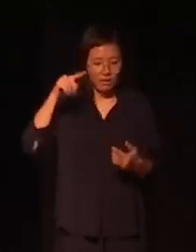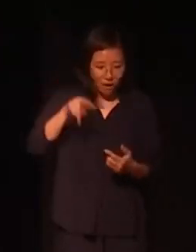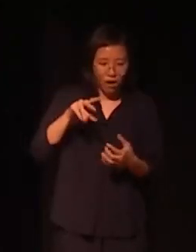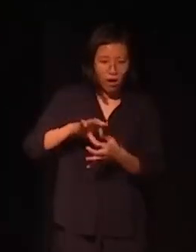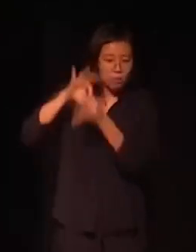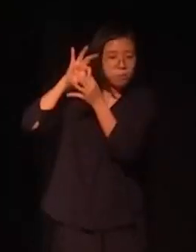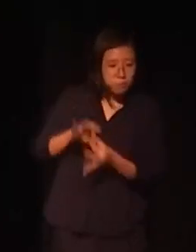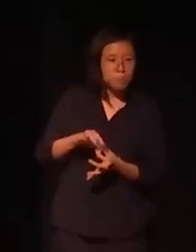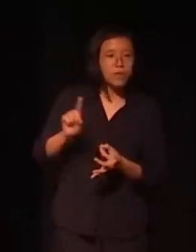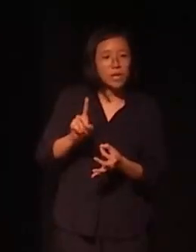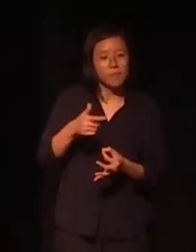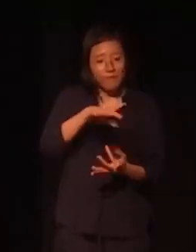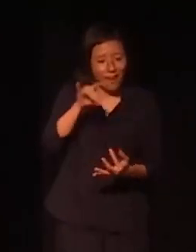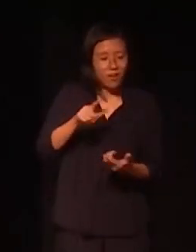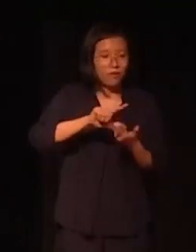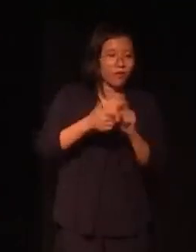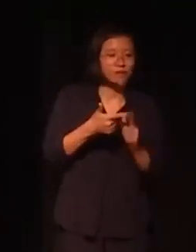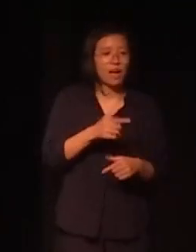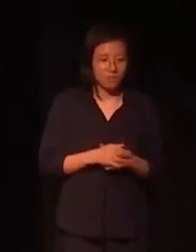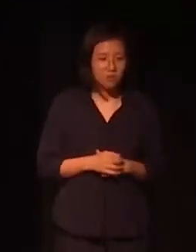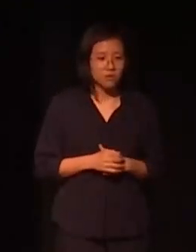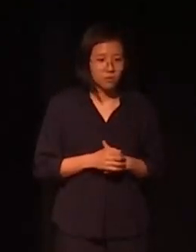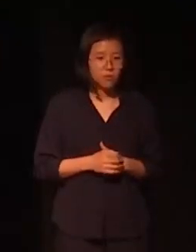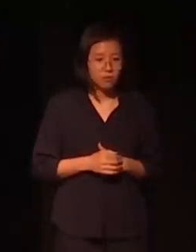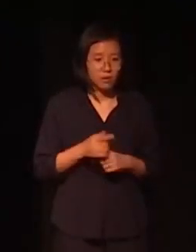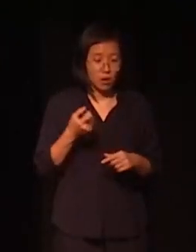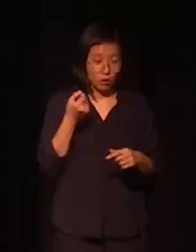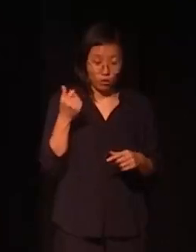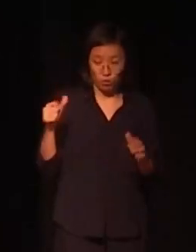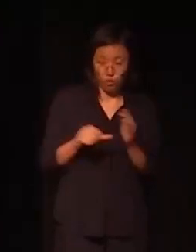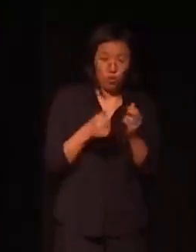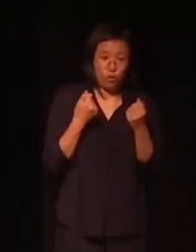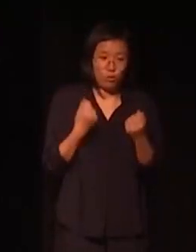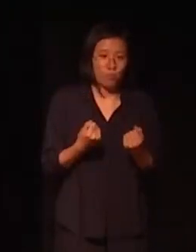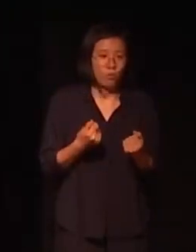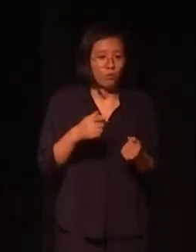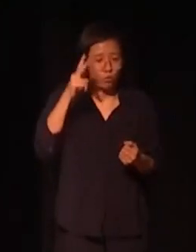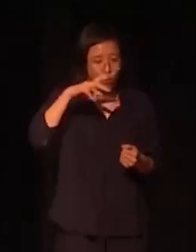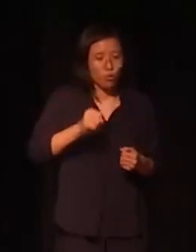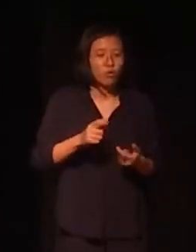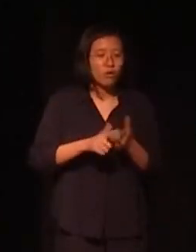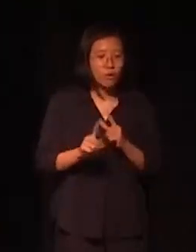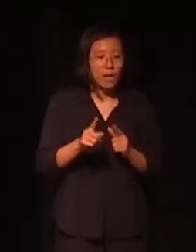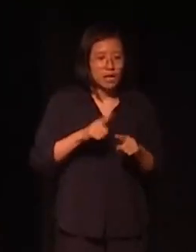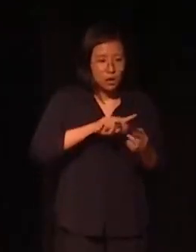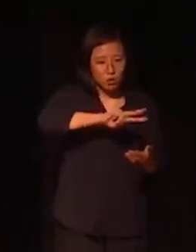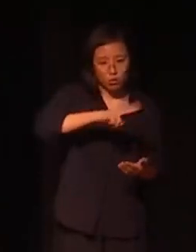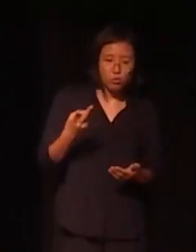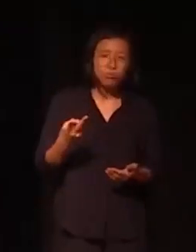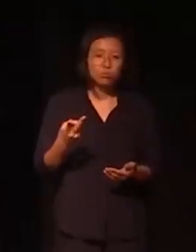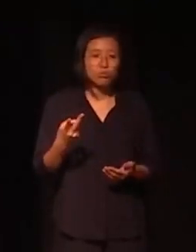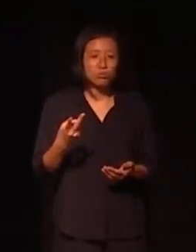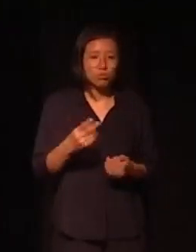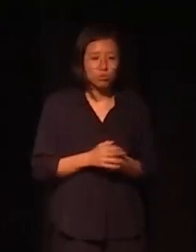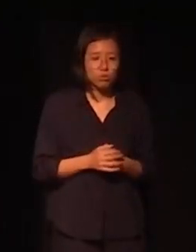do so in the most common method that we use would be conversion, because Chinese recipes are written